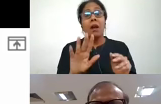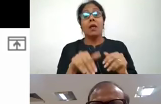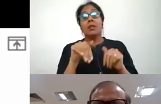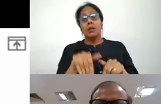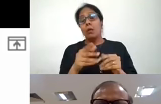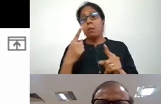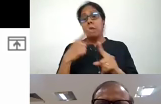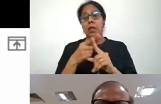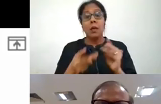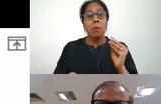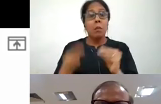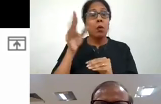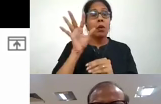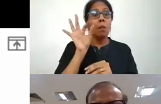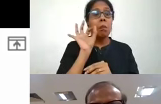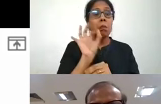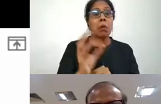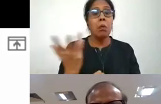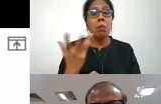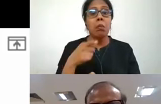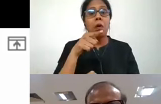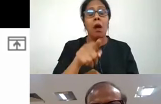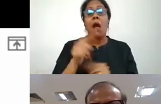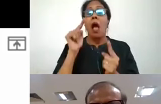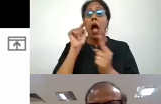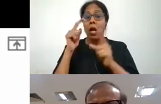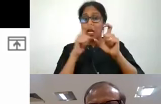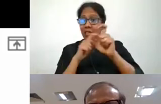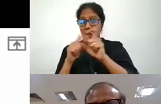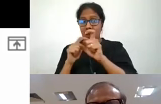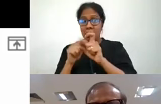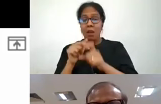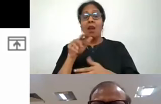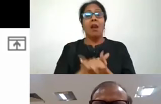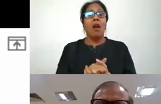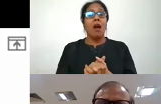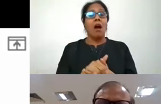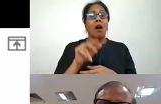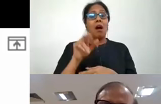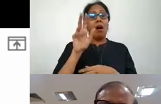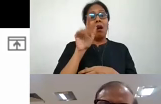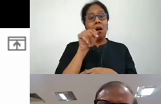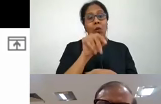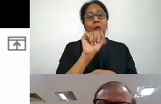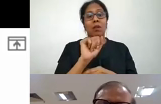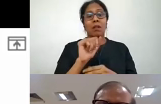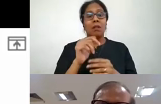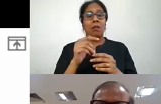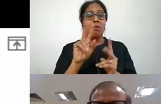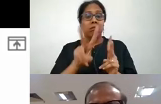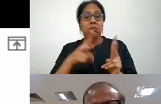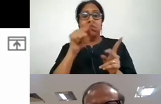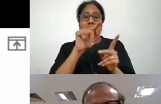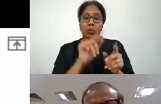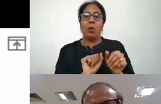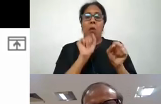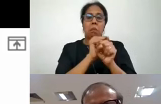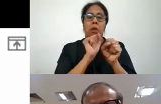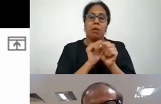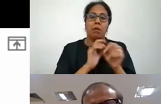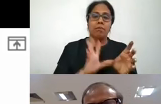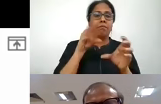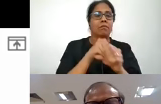working with IEEE 802.11 BC, wherein we are exploring, and we have actually patented this,